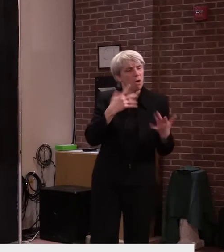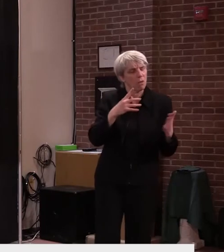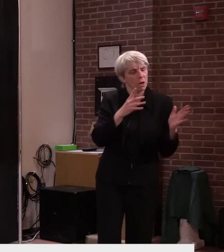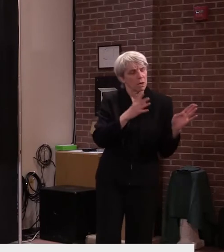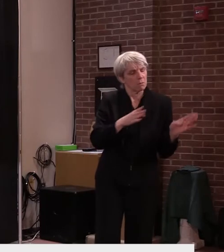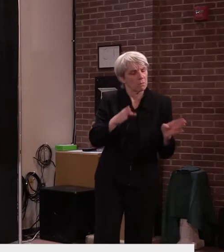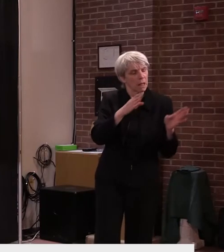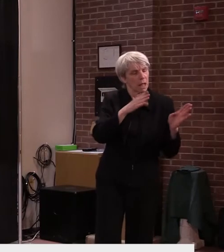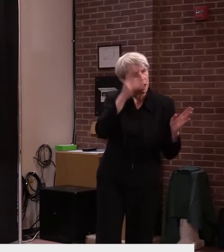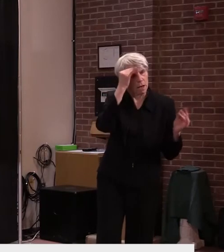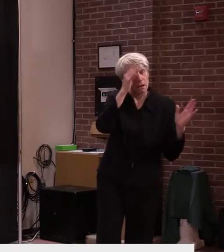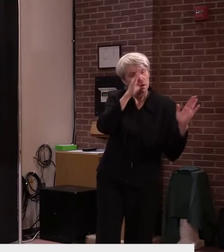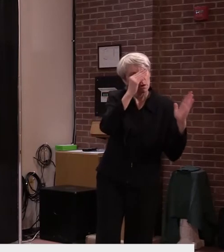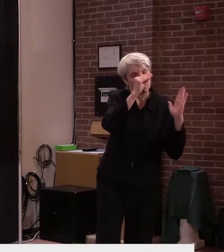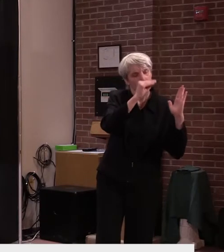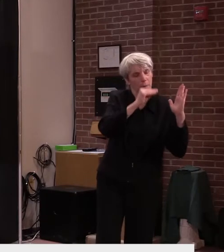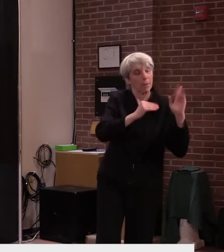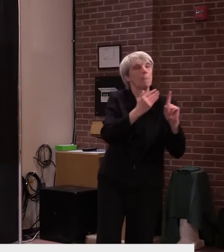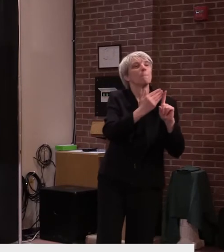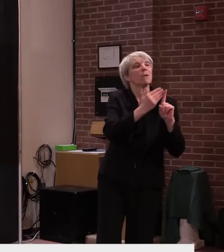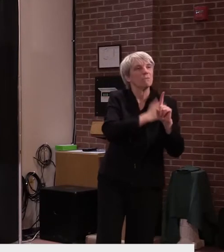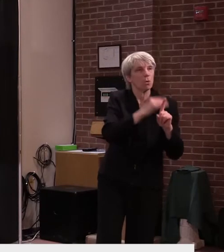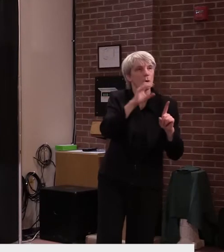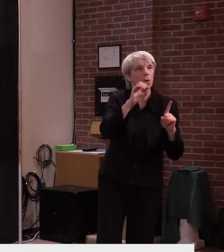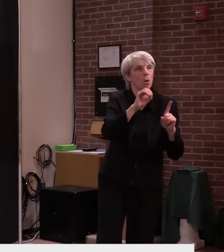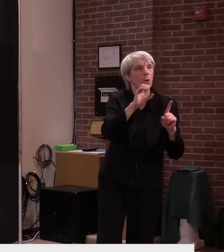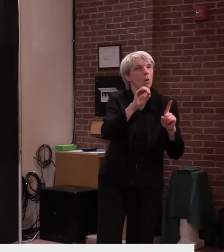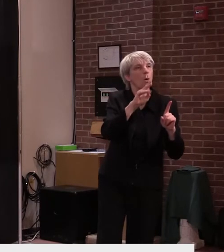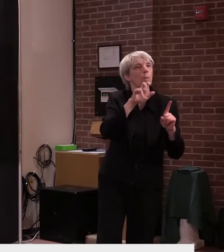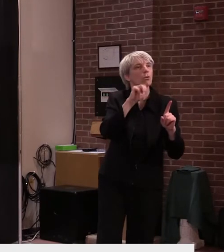we're heading towards an endemic phase of this.